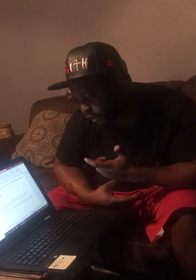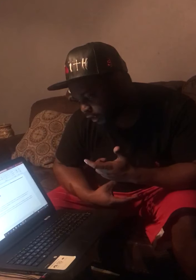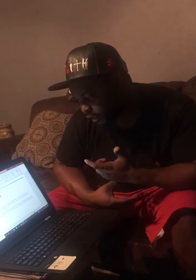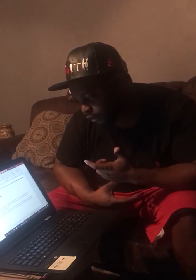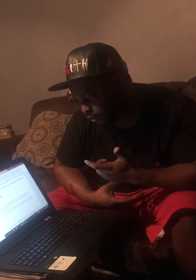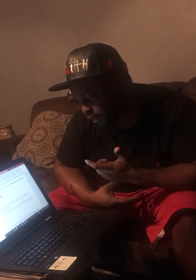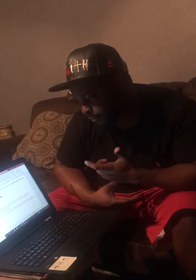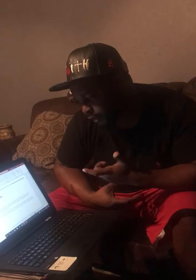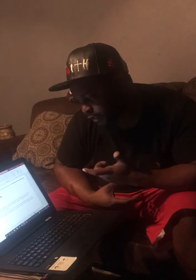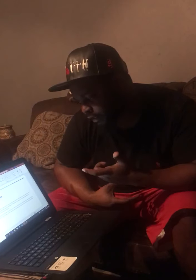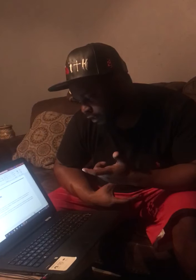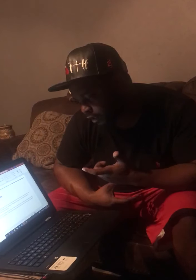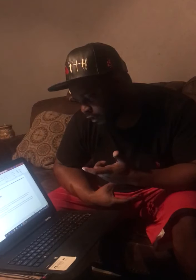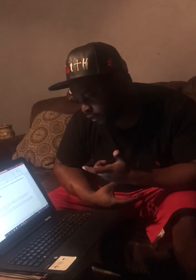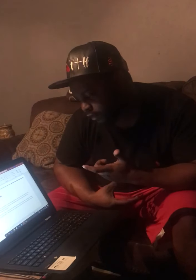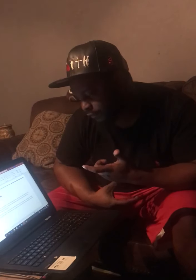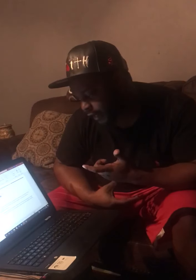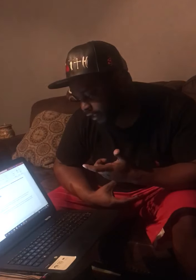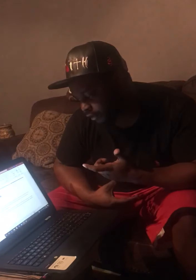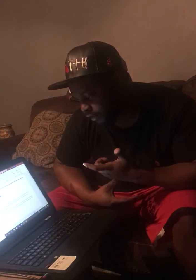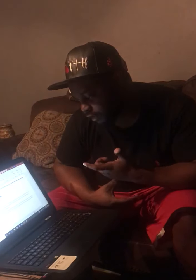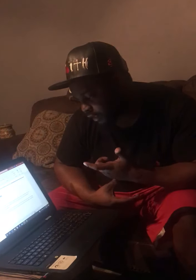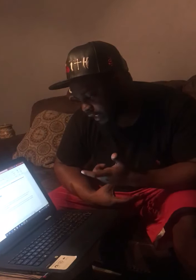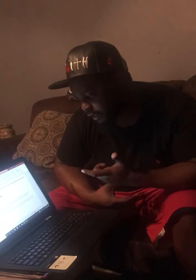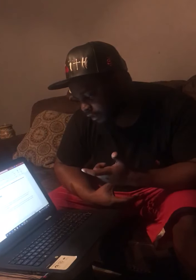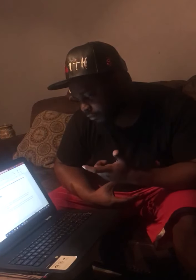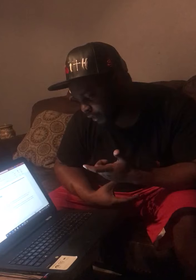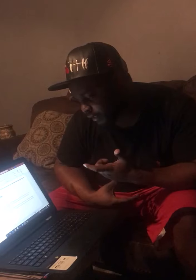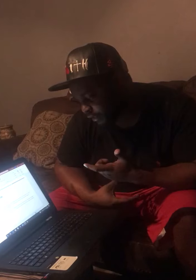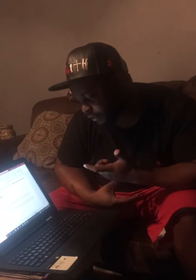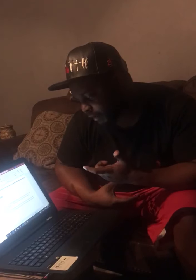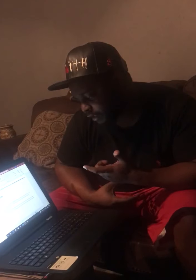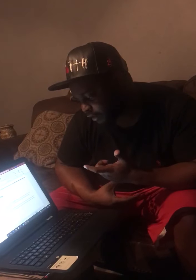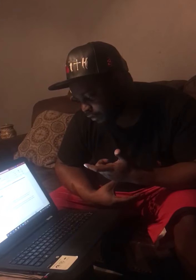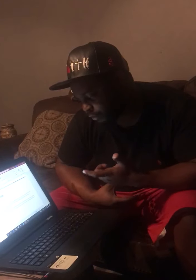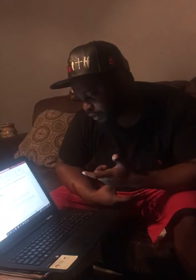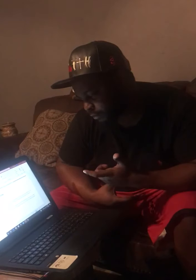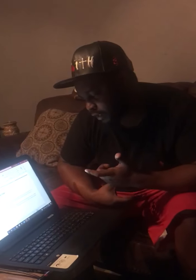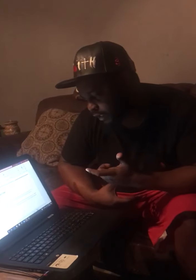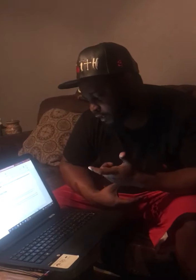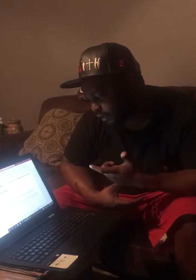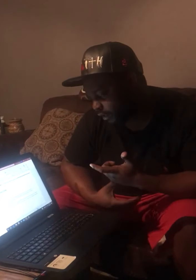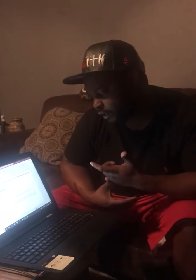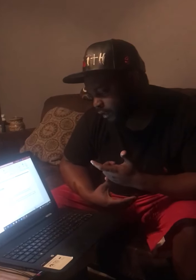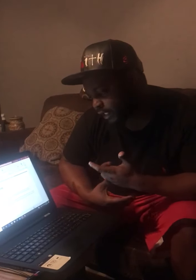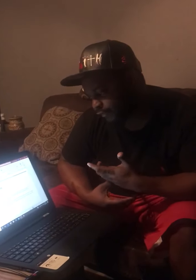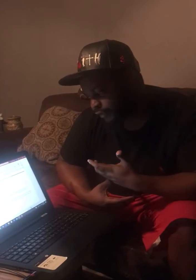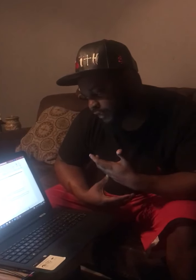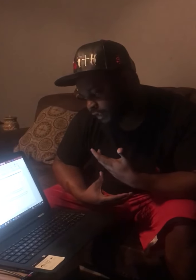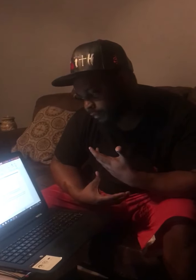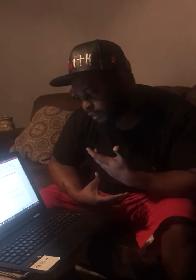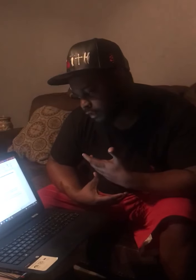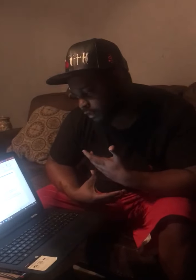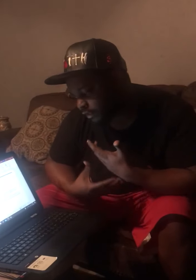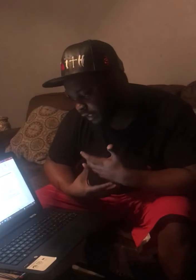another using a process called fractional distillation. The process is based on the principle that different